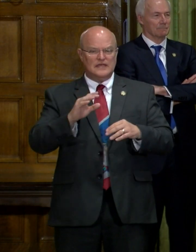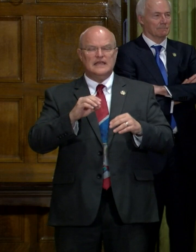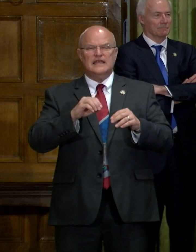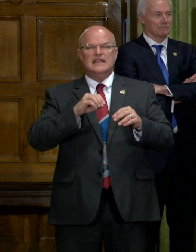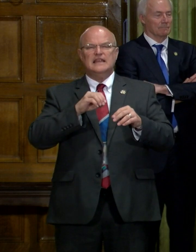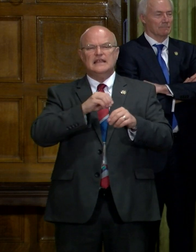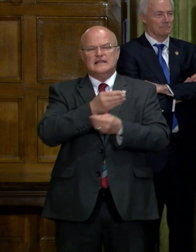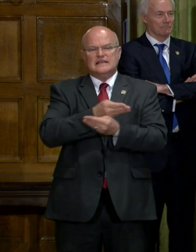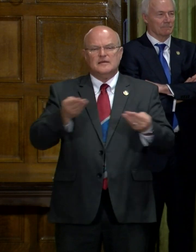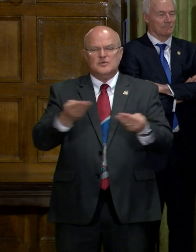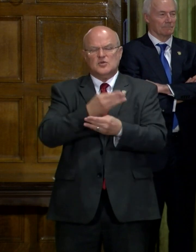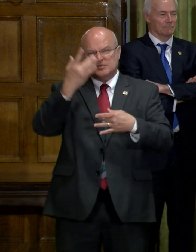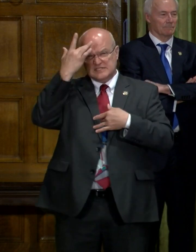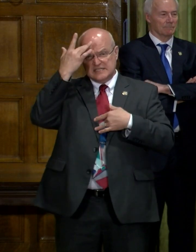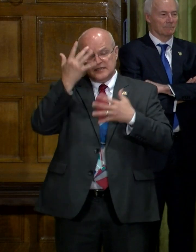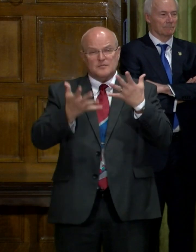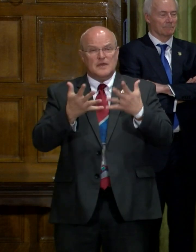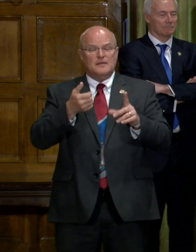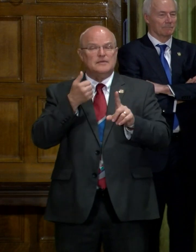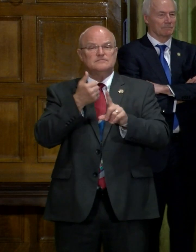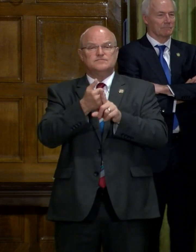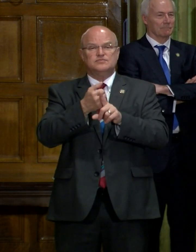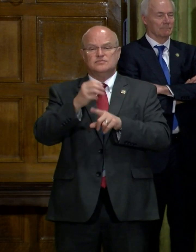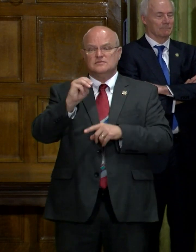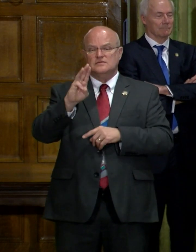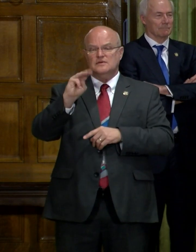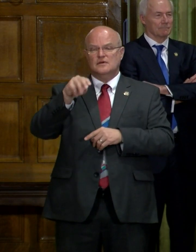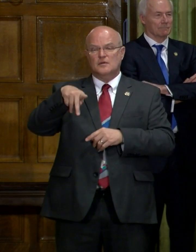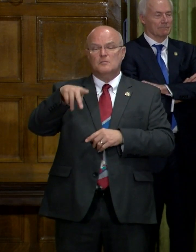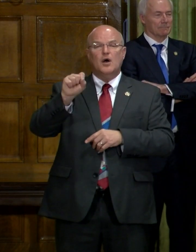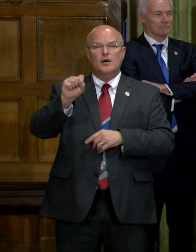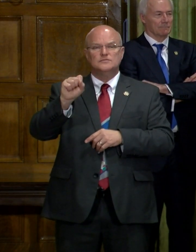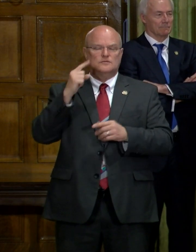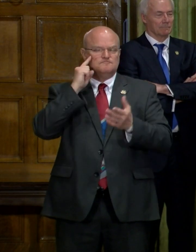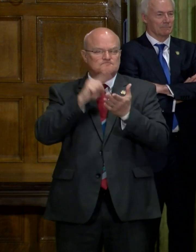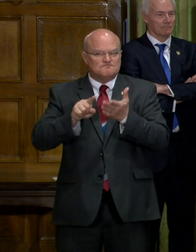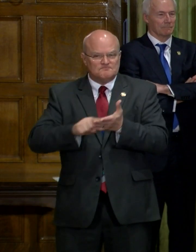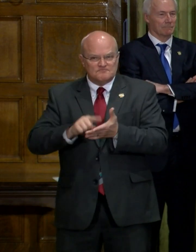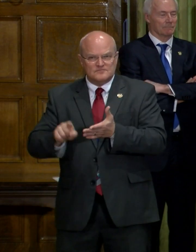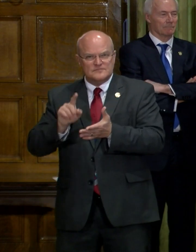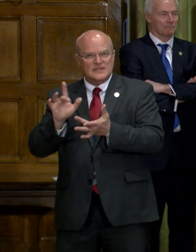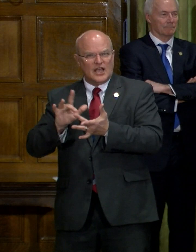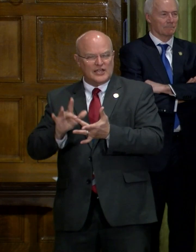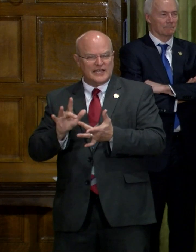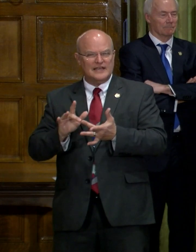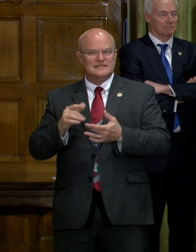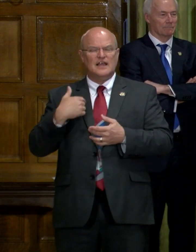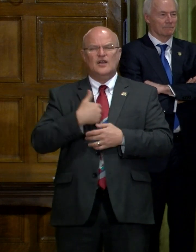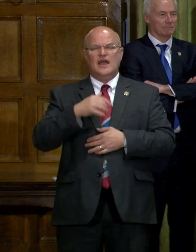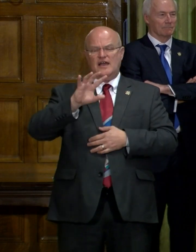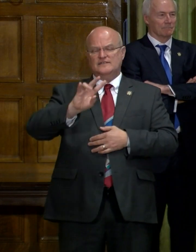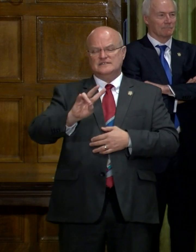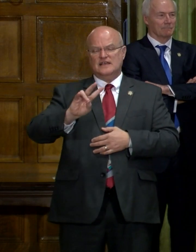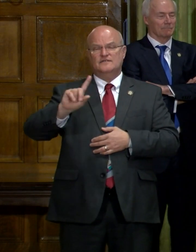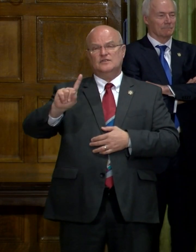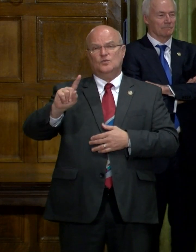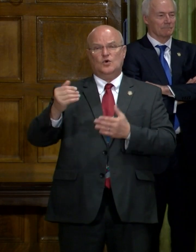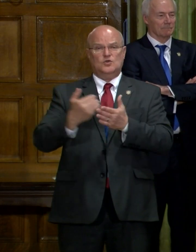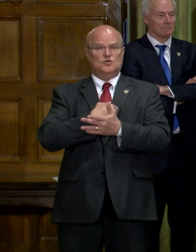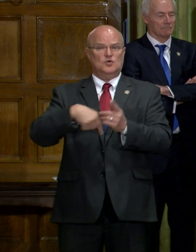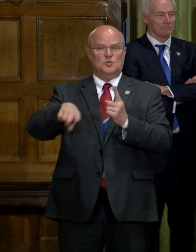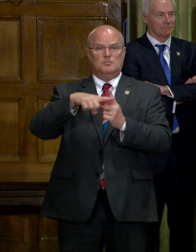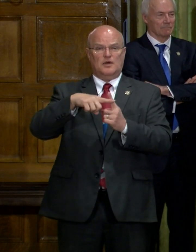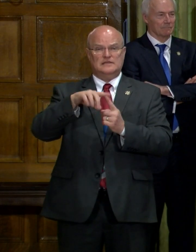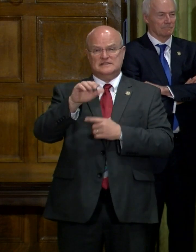communicable disease. If there's a case of mumps, we investigate all the contacts. Now, when we've got 71 new